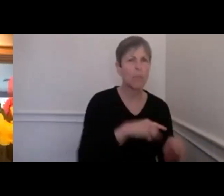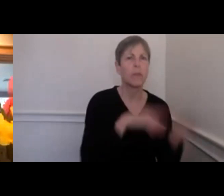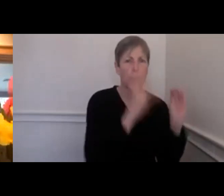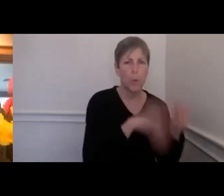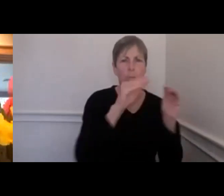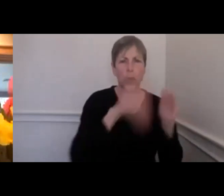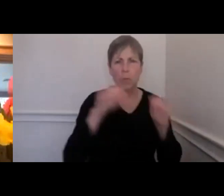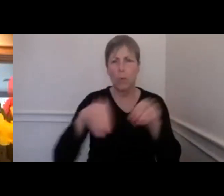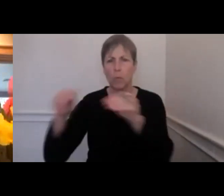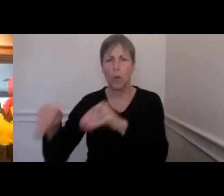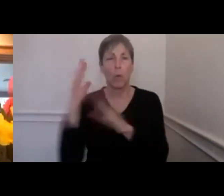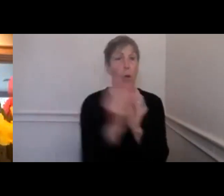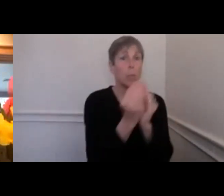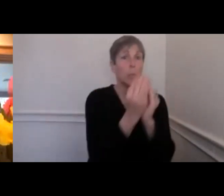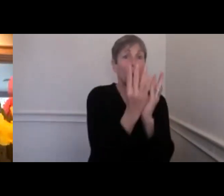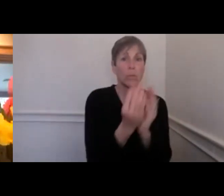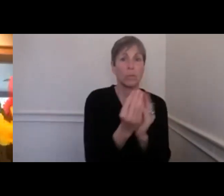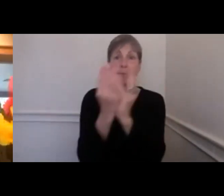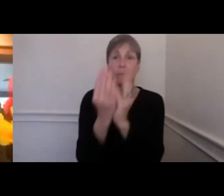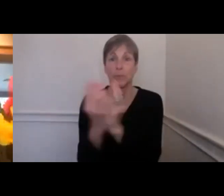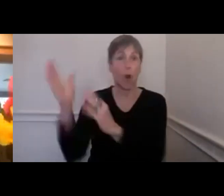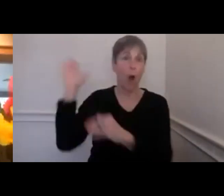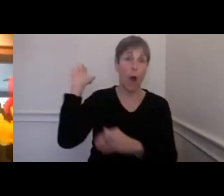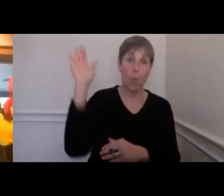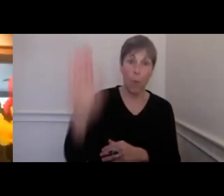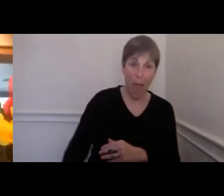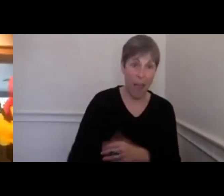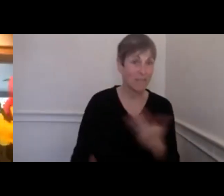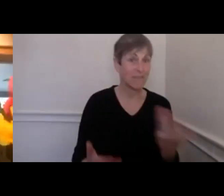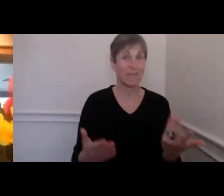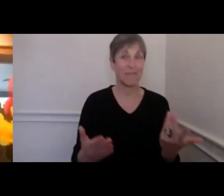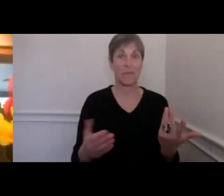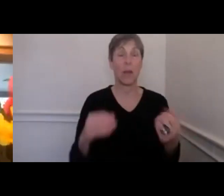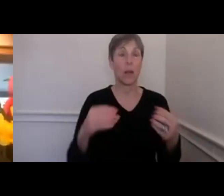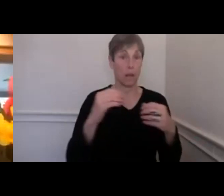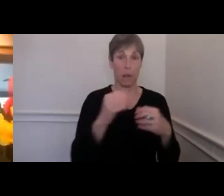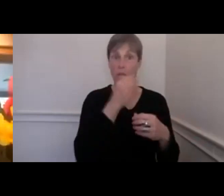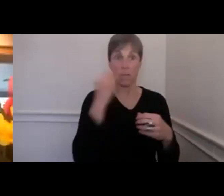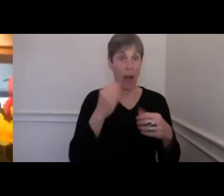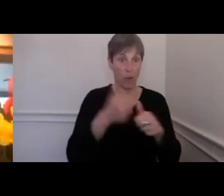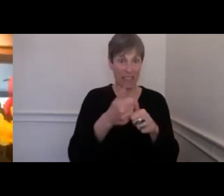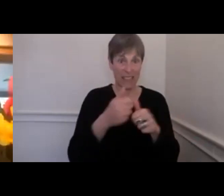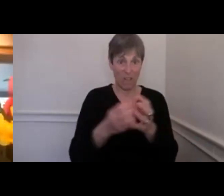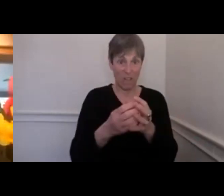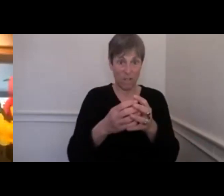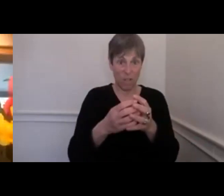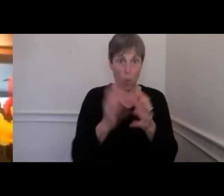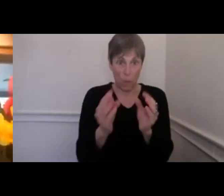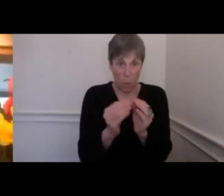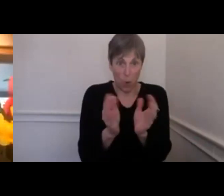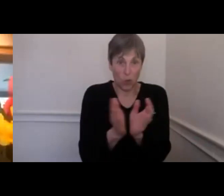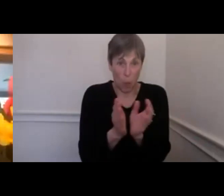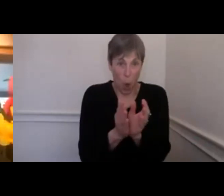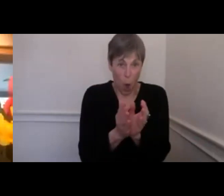season long and just pick up steam the entire season, their diameter of blossoms are going to be smaller with